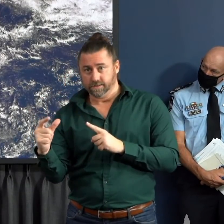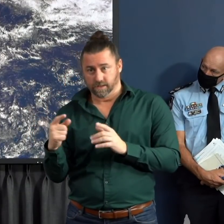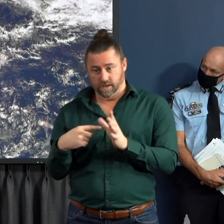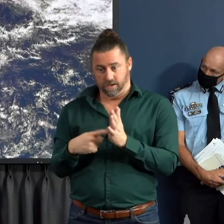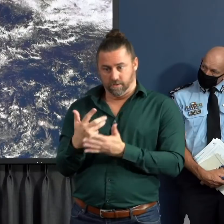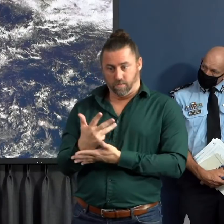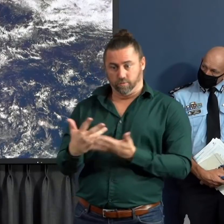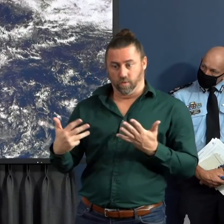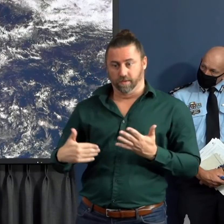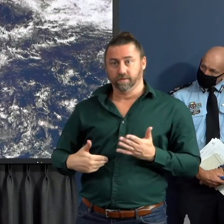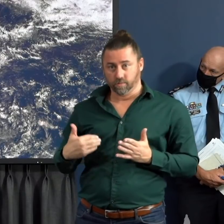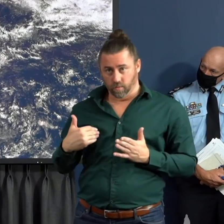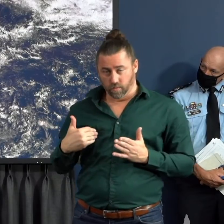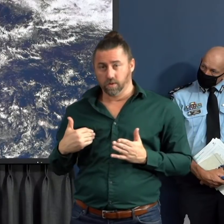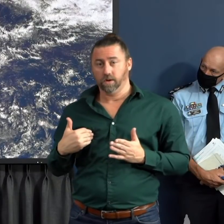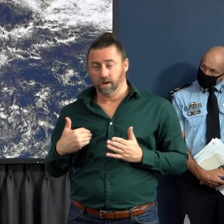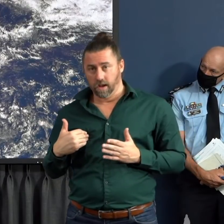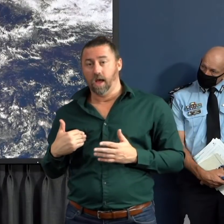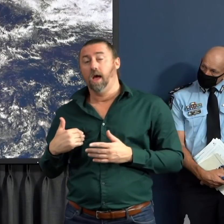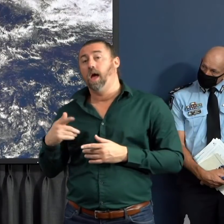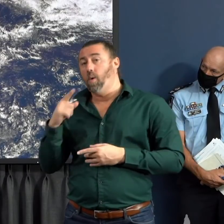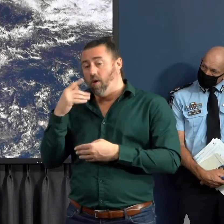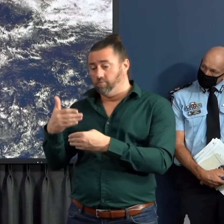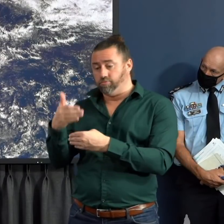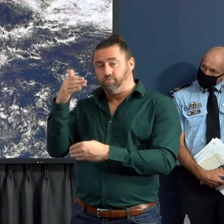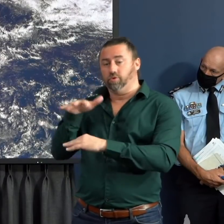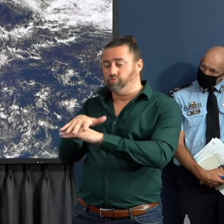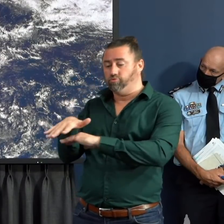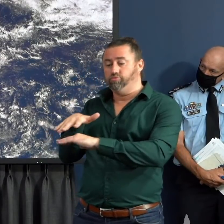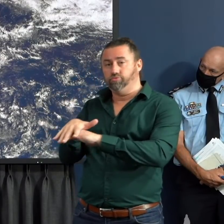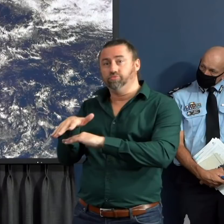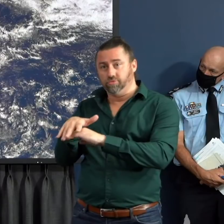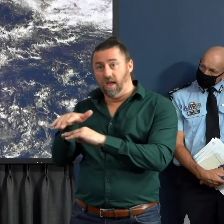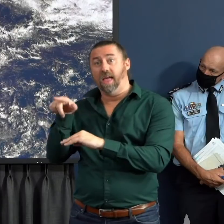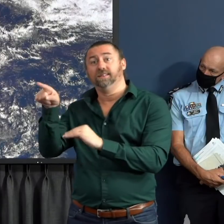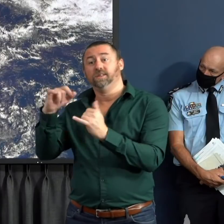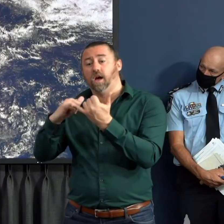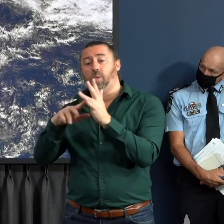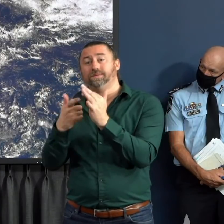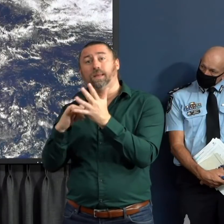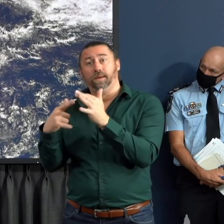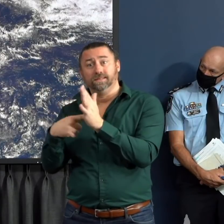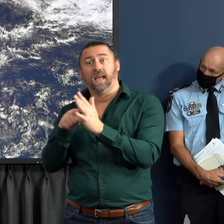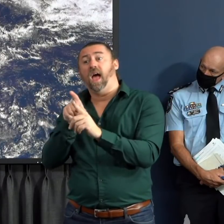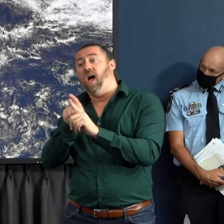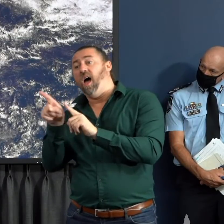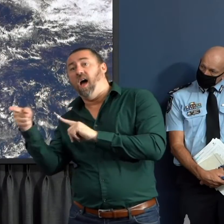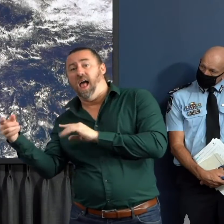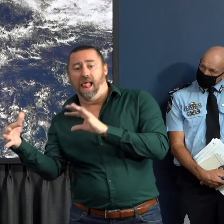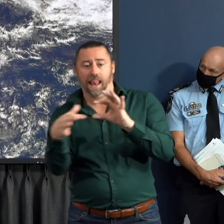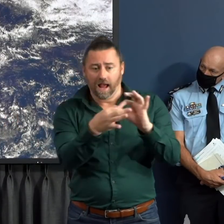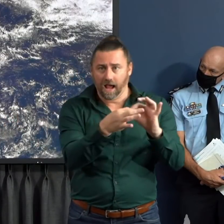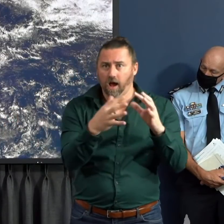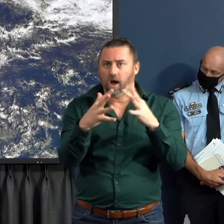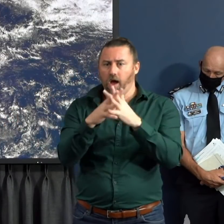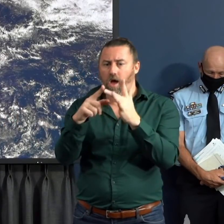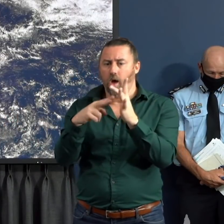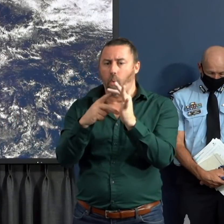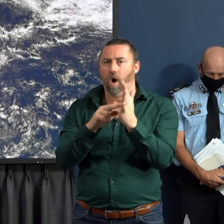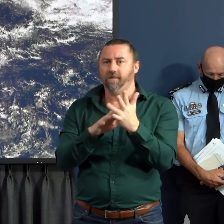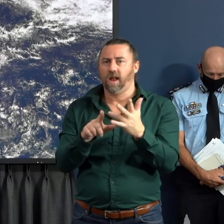today, and gated releases continue from there into Wivenhoe, and that is part of that management of the